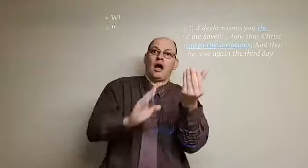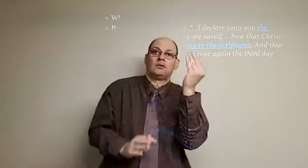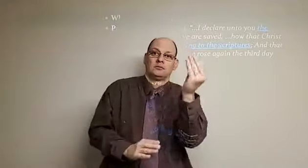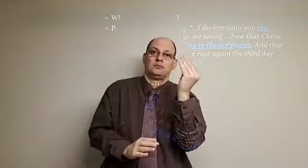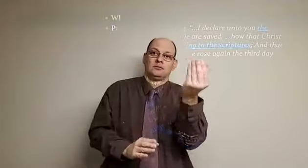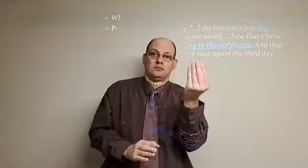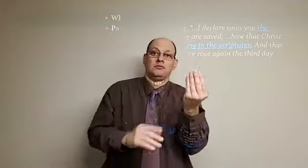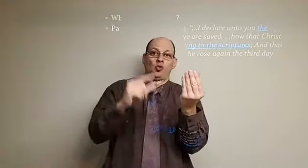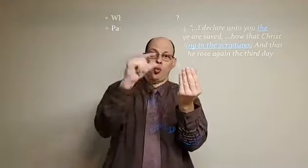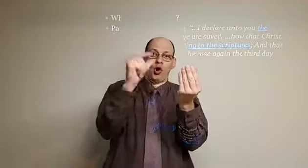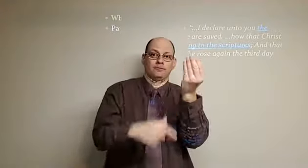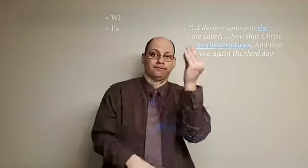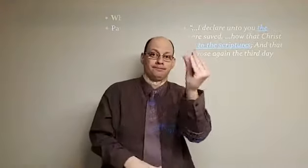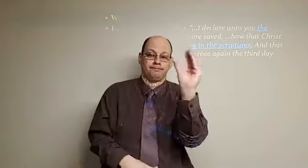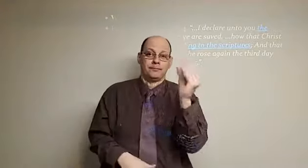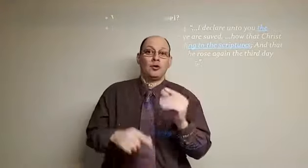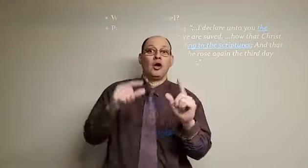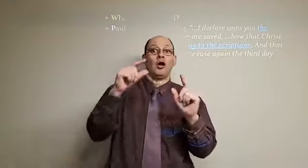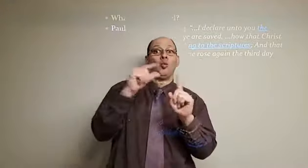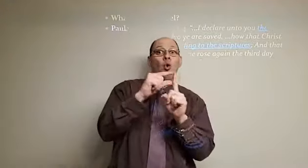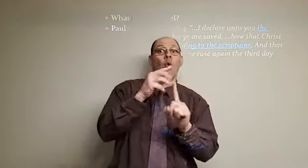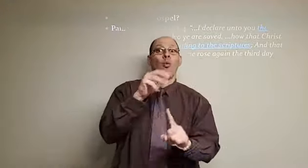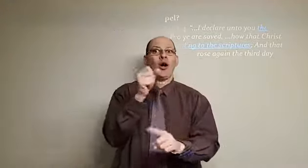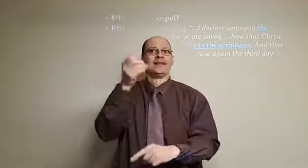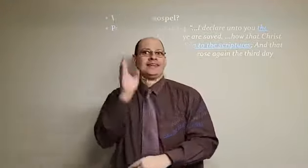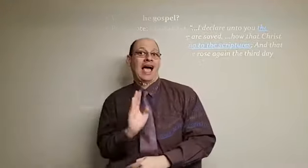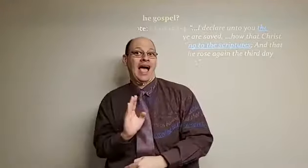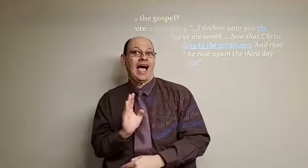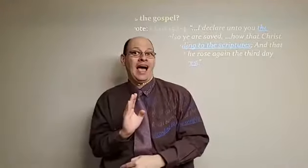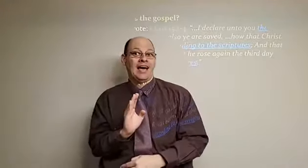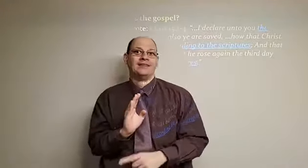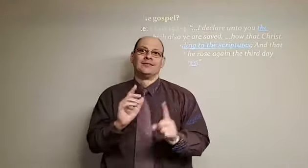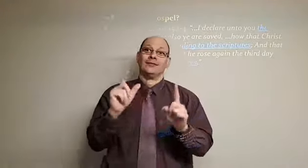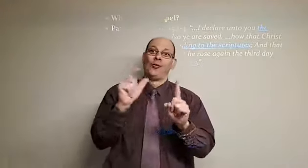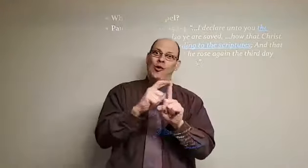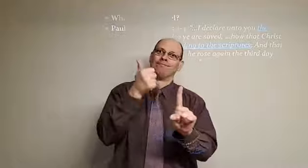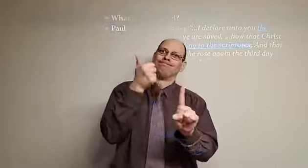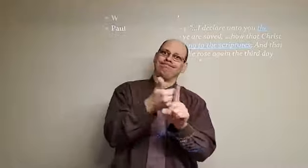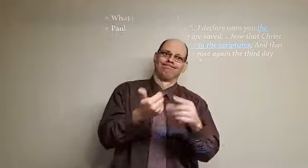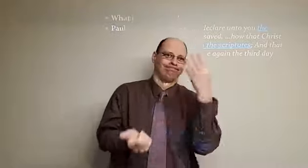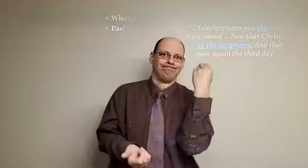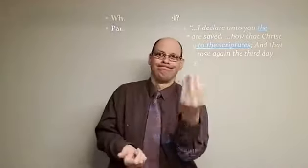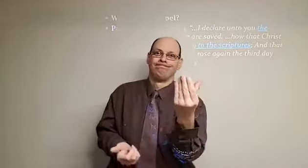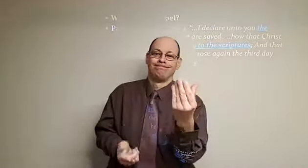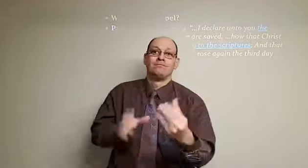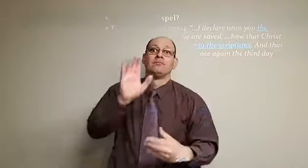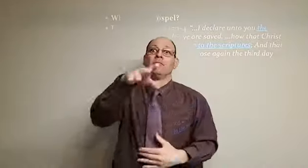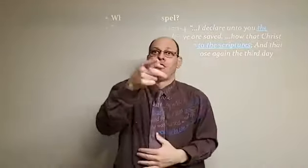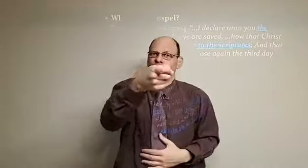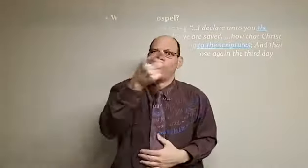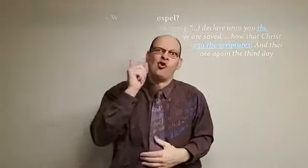this is god's word this is god's word the word was god the word was made flesh